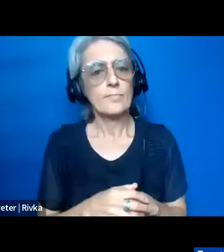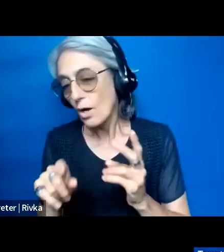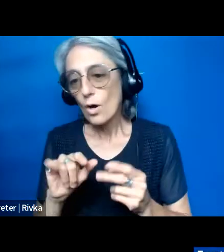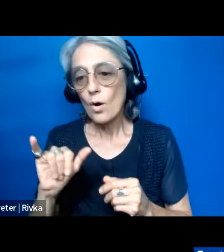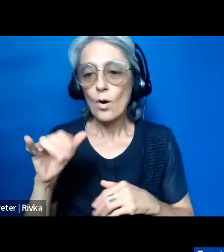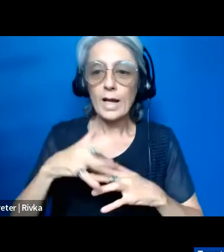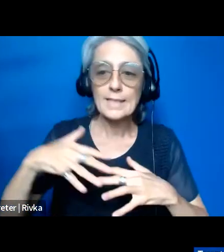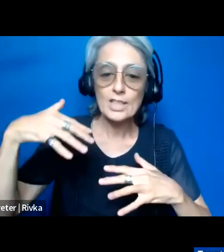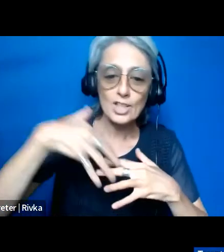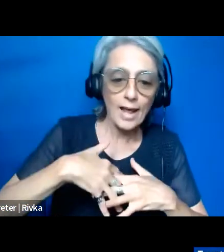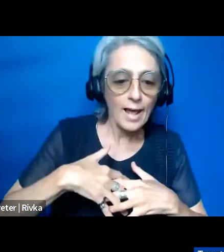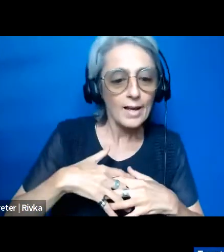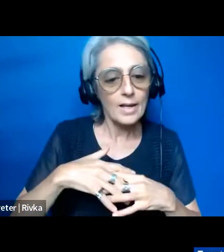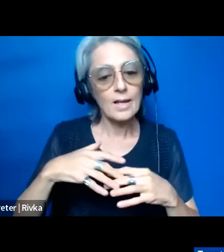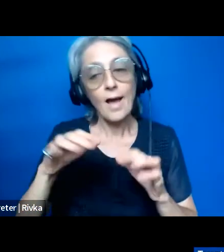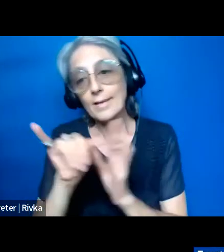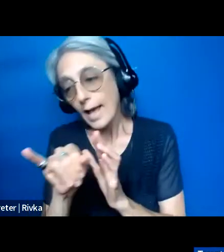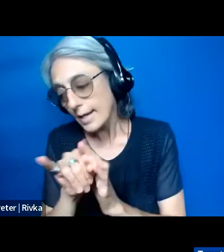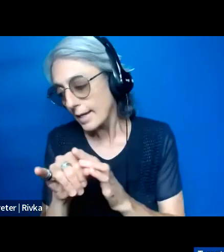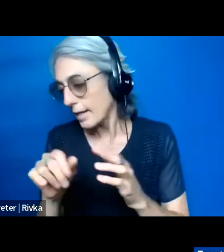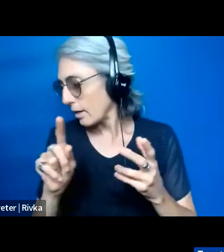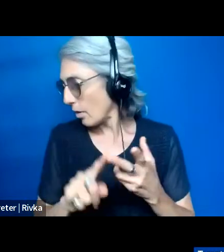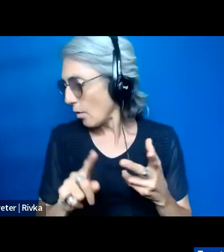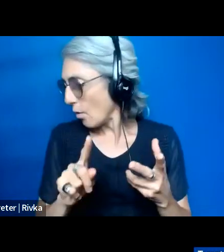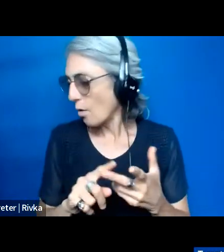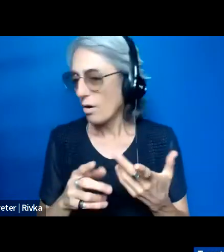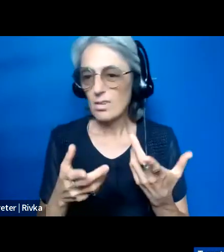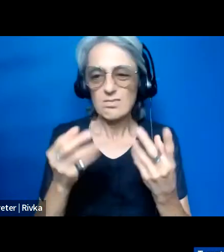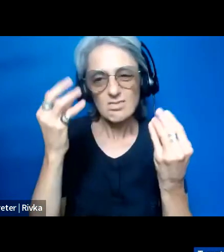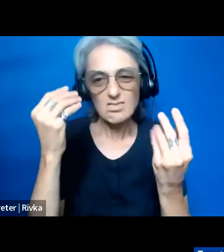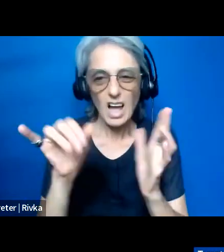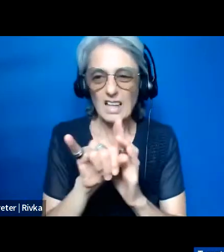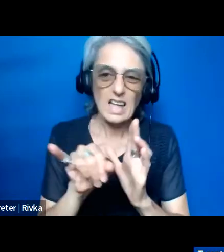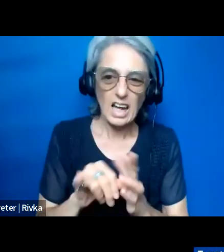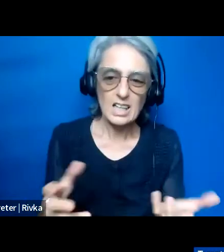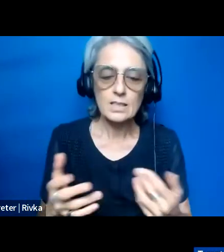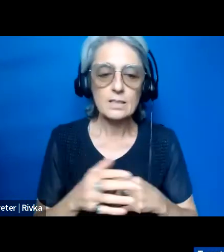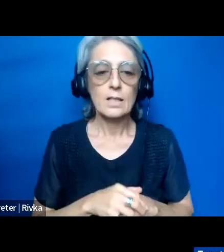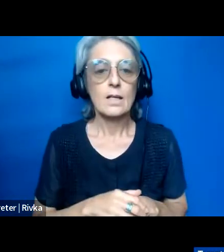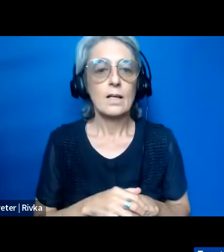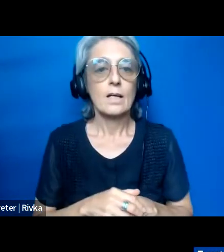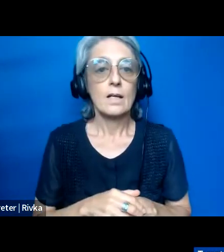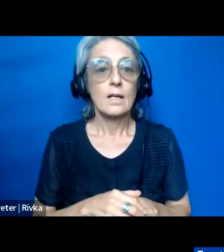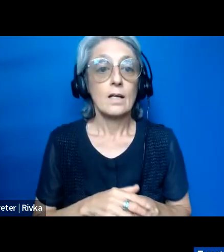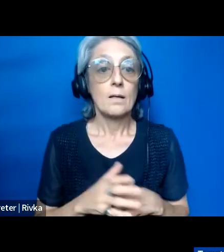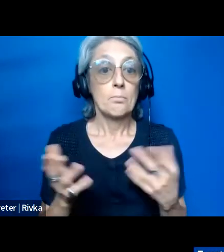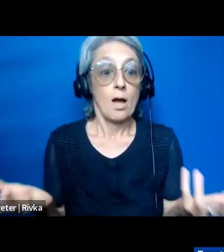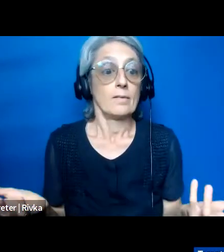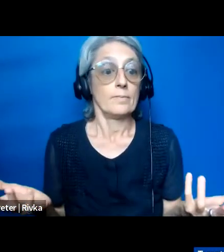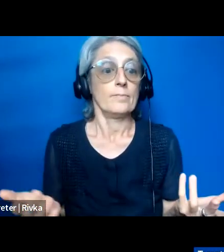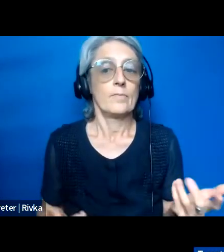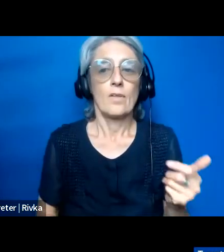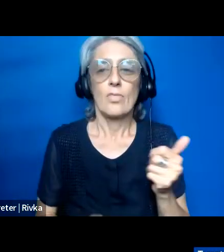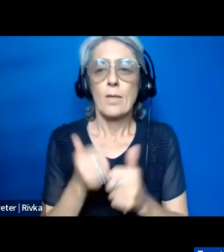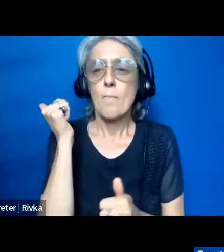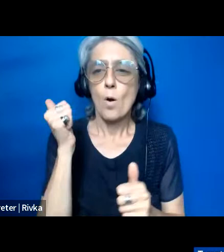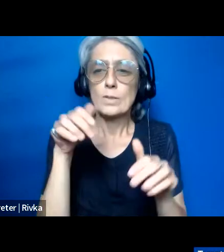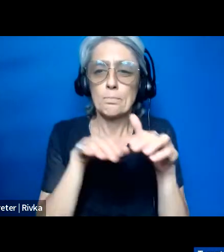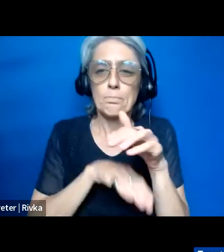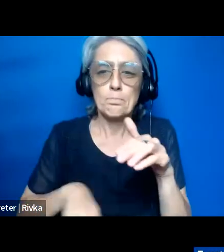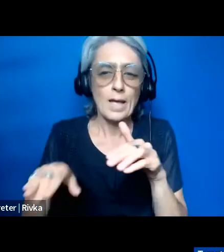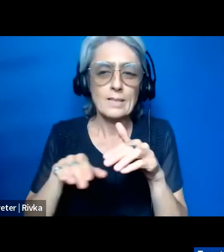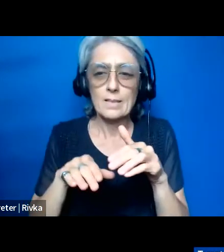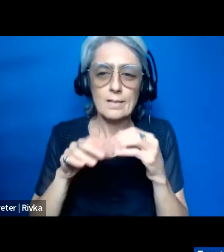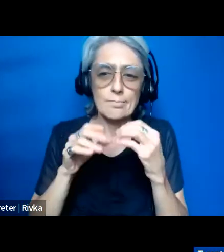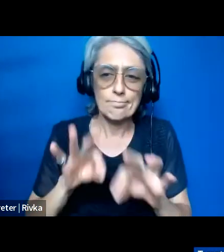indigeneity as an identity. But I think the most fundamental position that we need to take